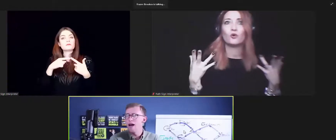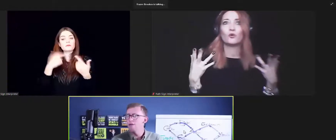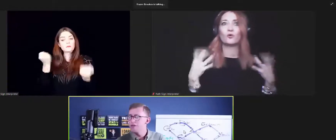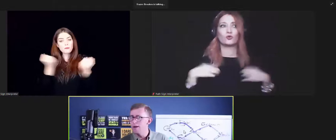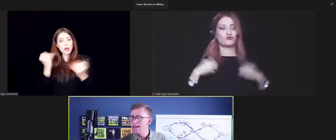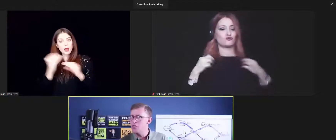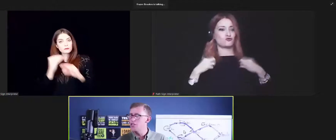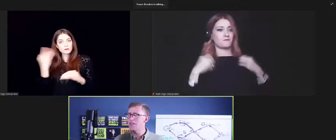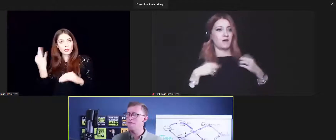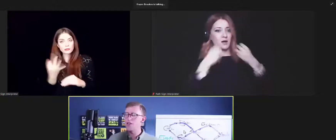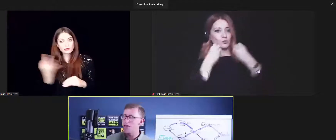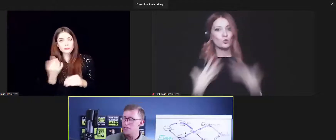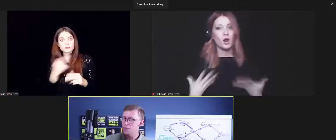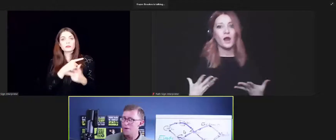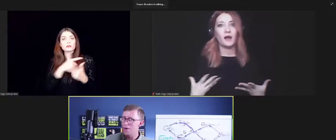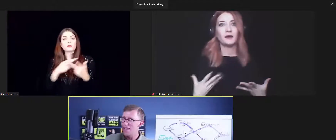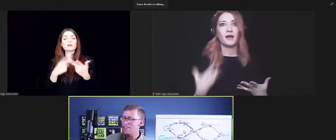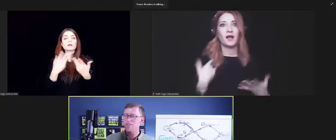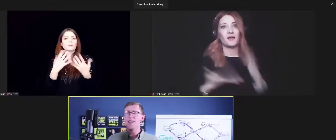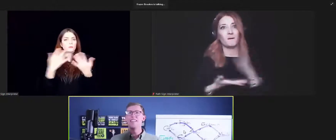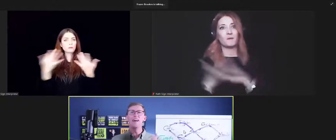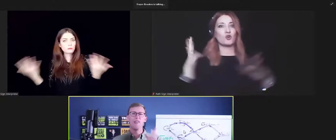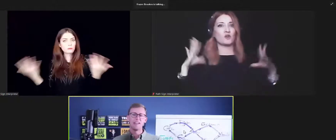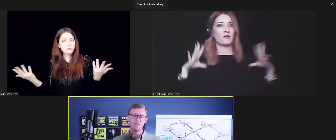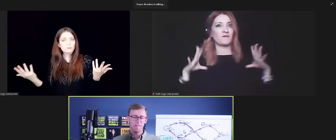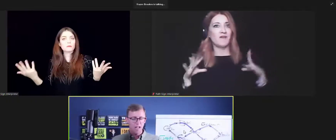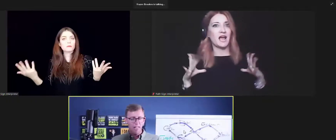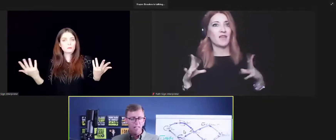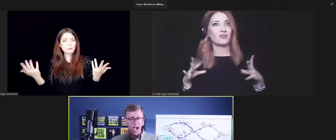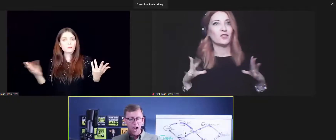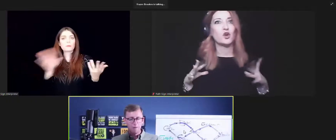3 weeks instead of every 6 weeks. Little things,